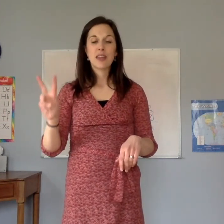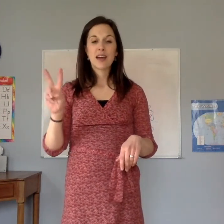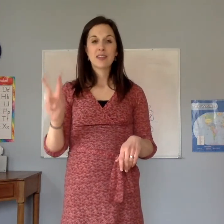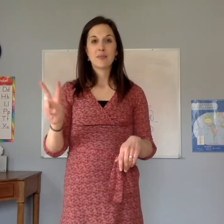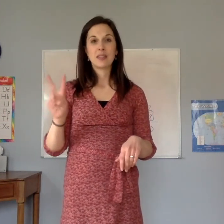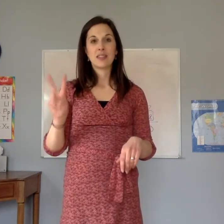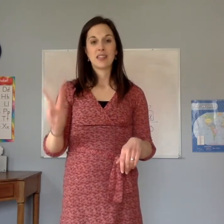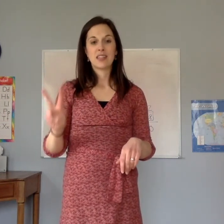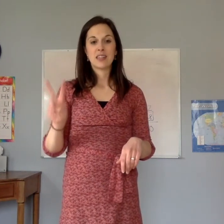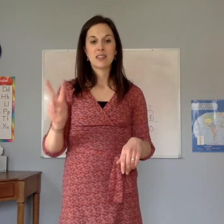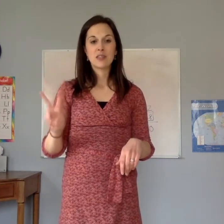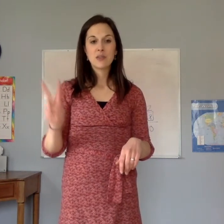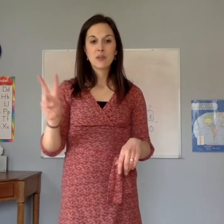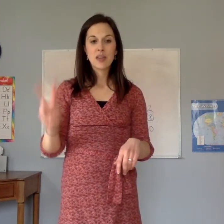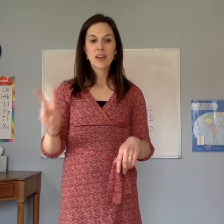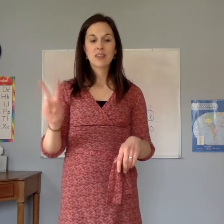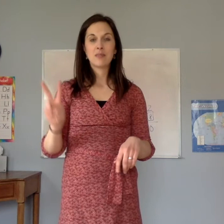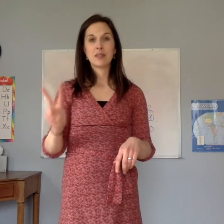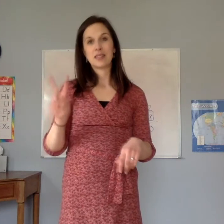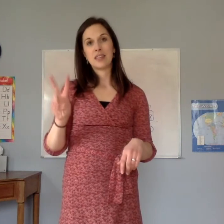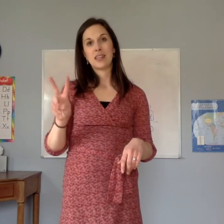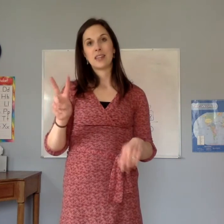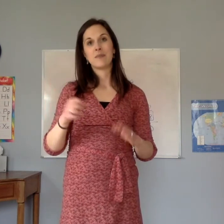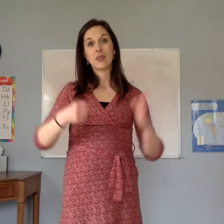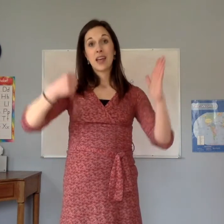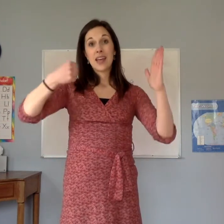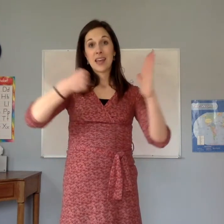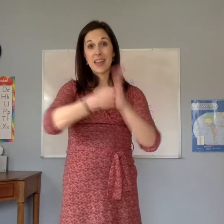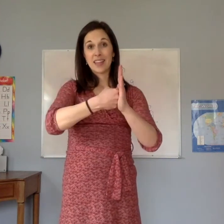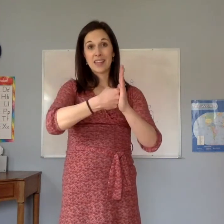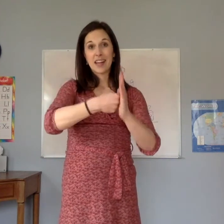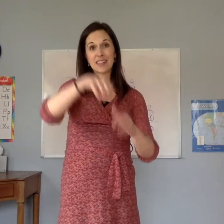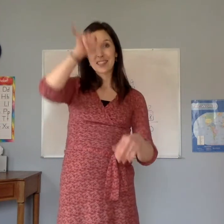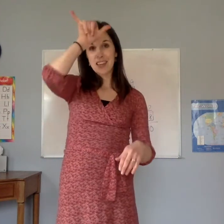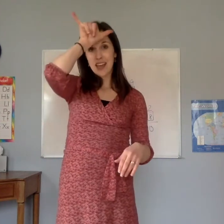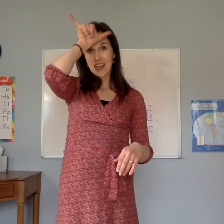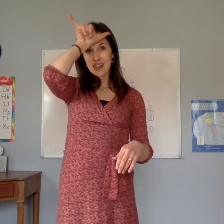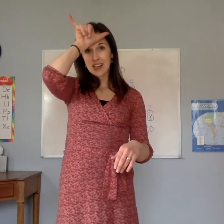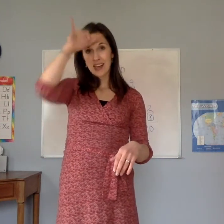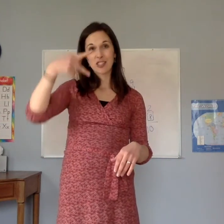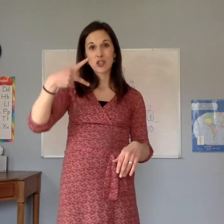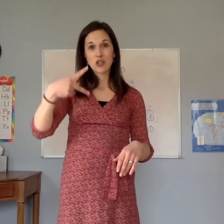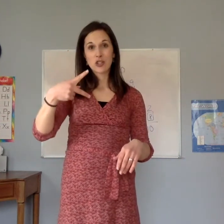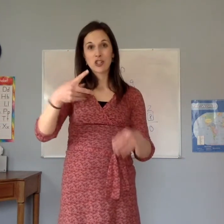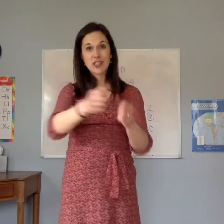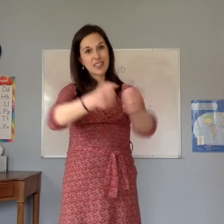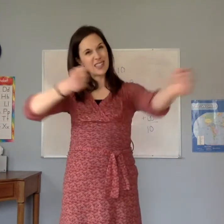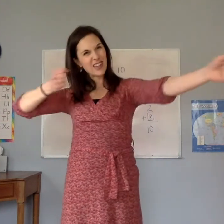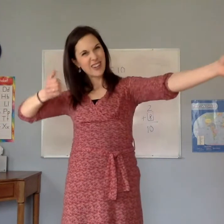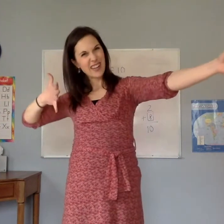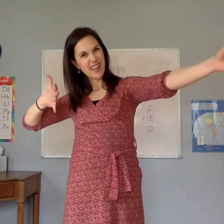2000 BC, 2000 BC. Hittites, Canaanites, Cush, Assyrians,